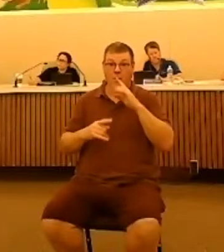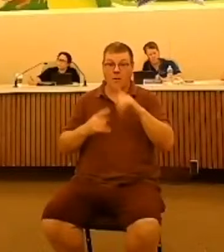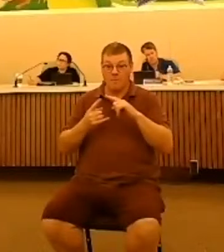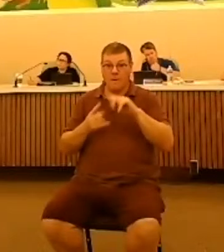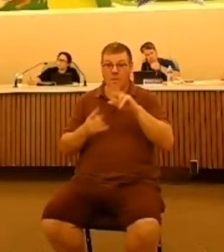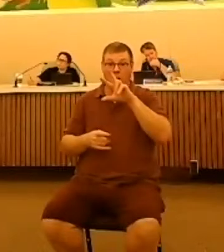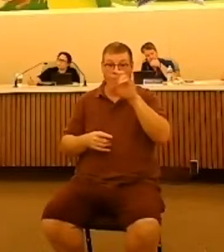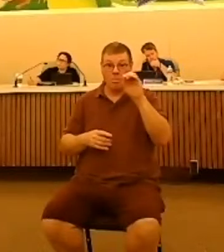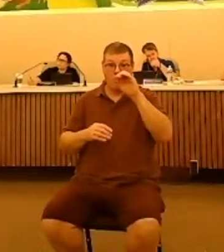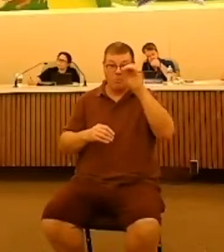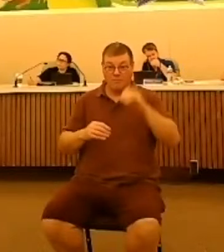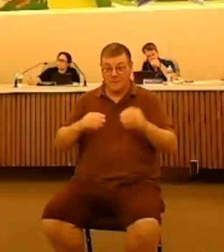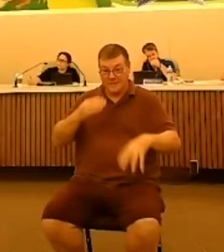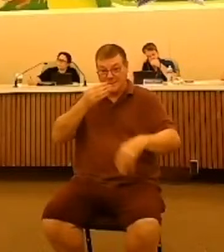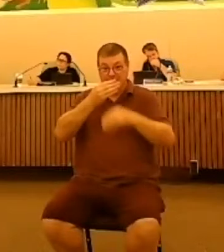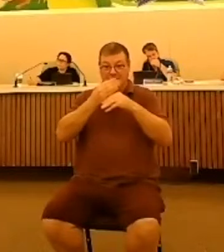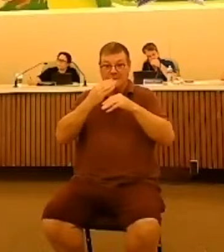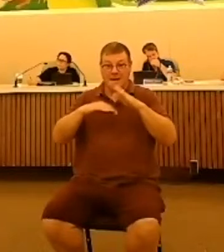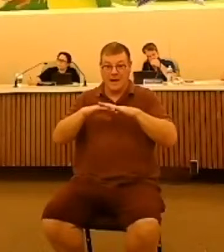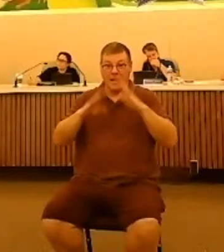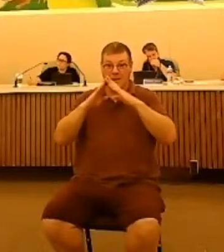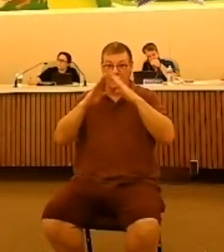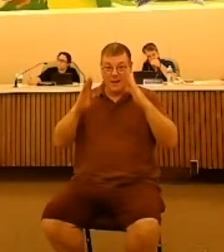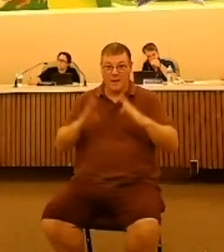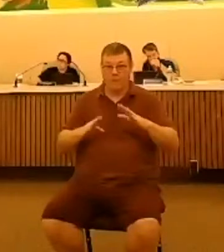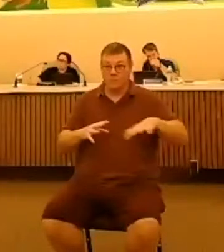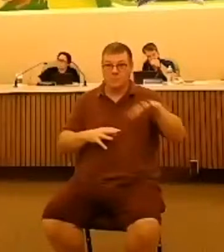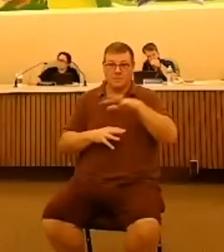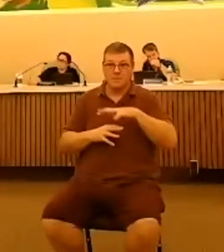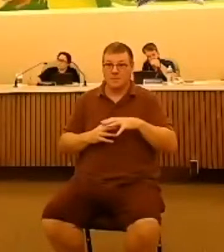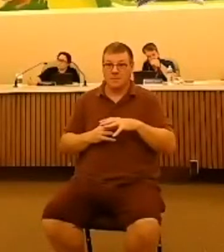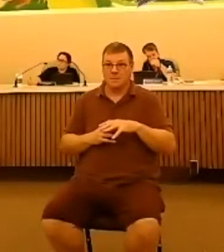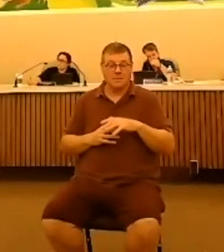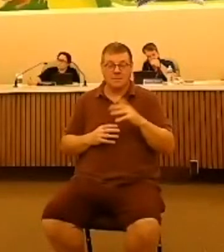30% expansion on the existing housing there, it doesn't